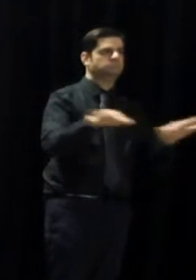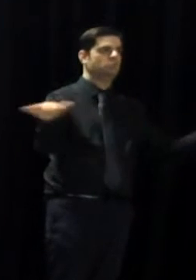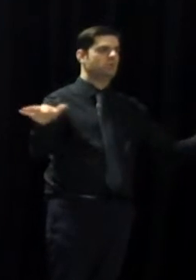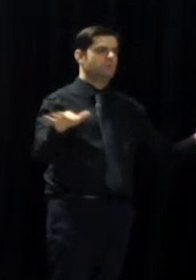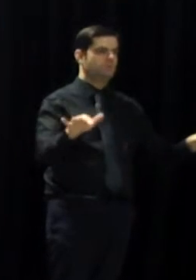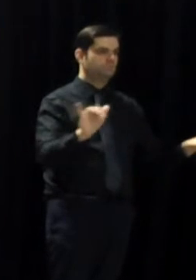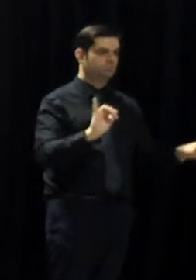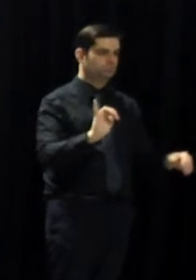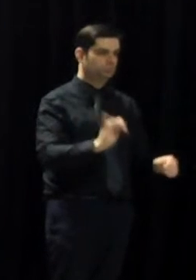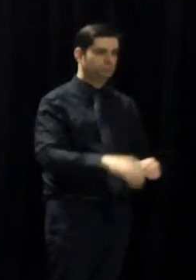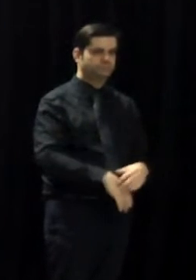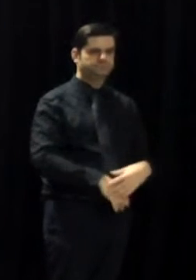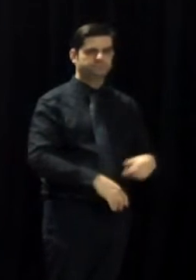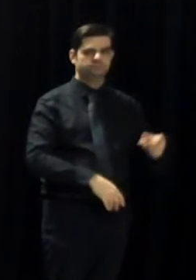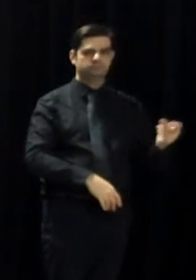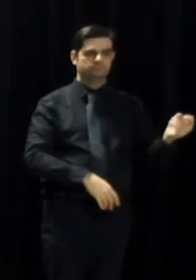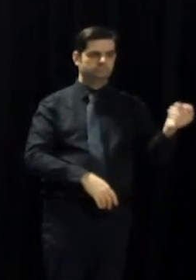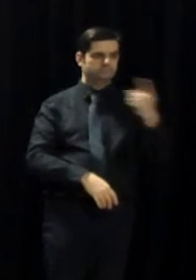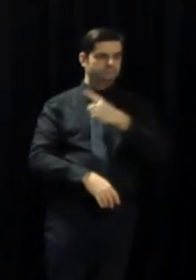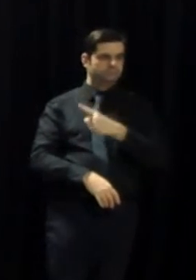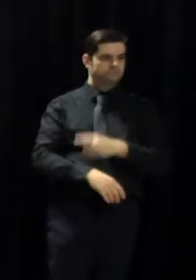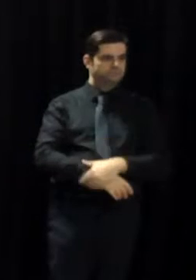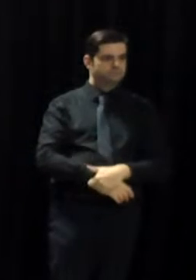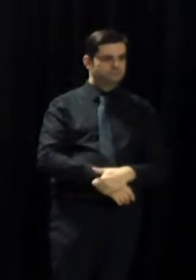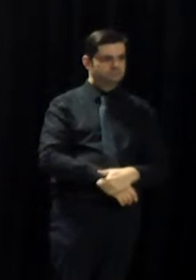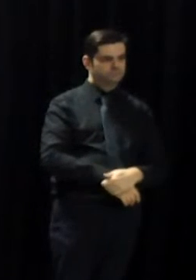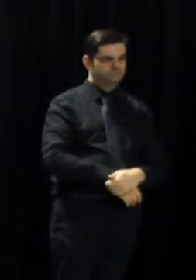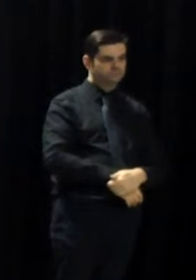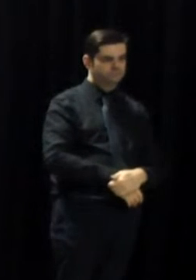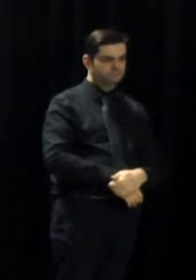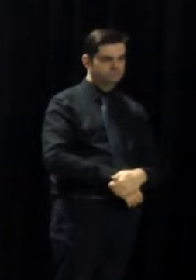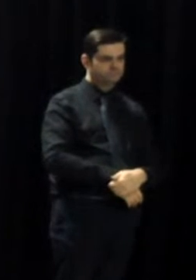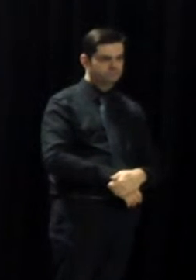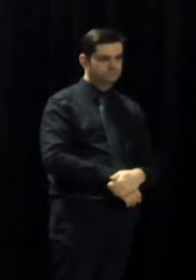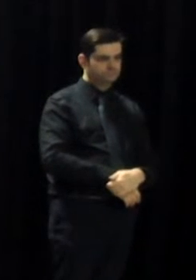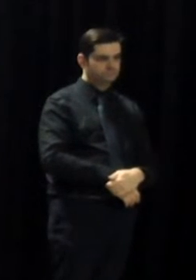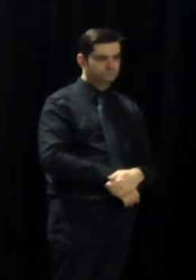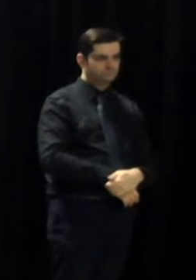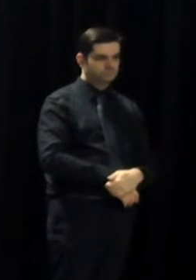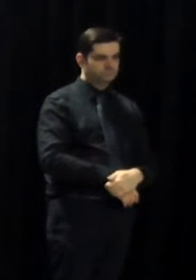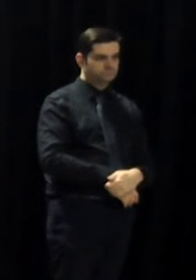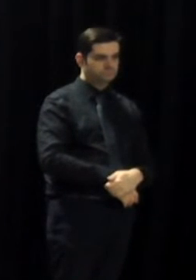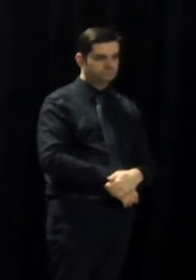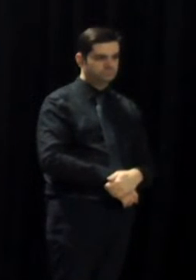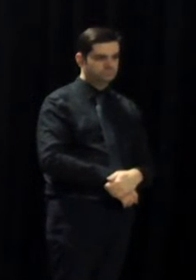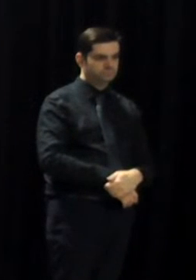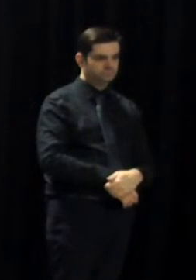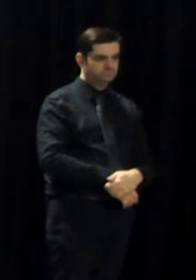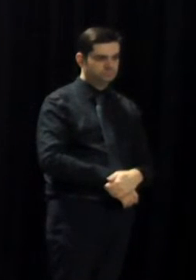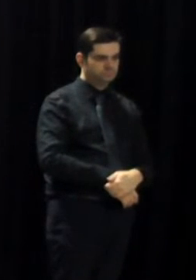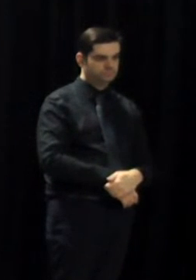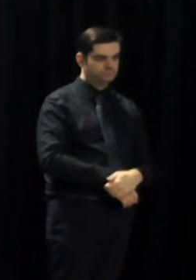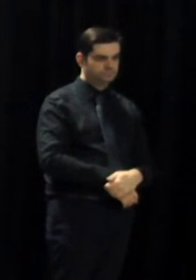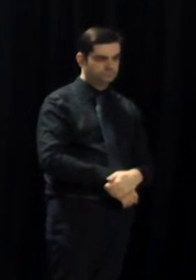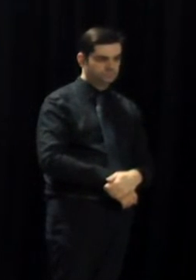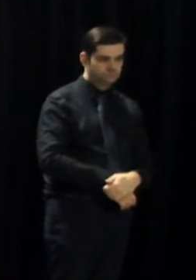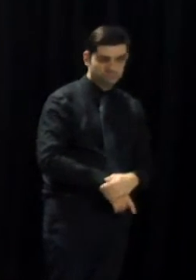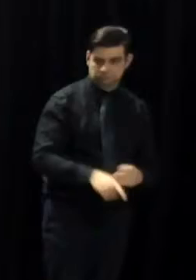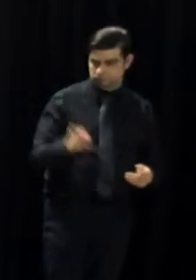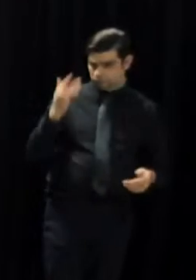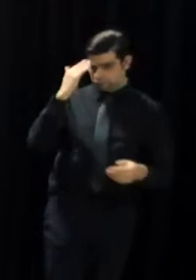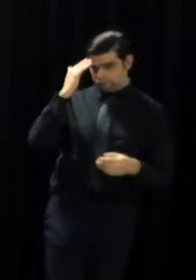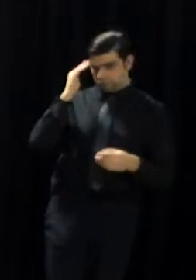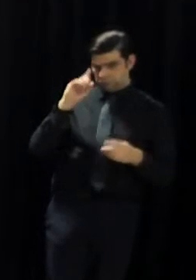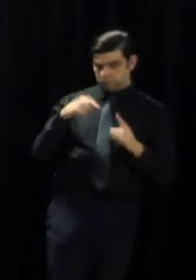or Dr. Gupta will get the vaccine? I don't. So we would be we would be round 2 essentially. The